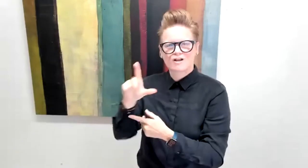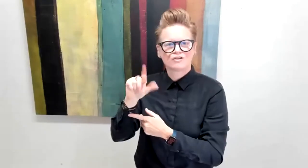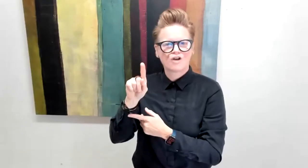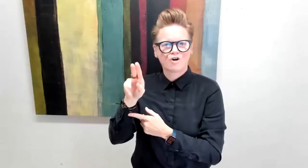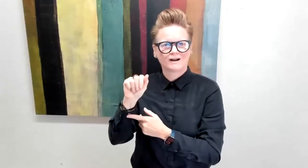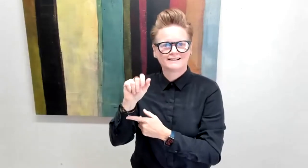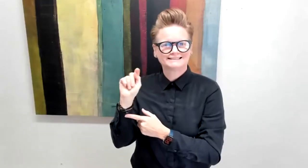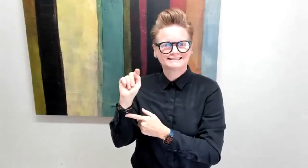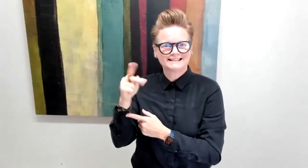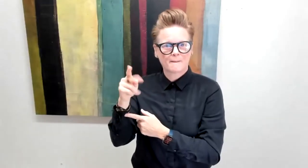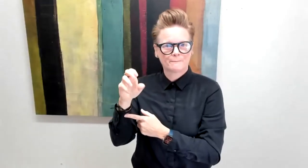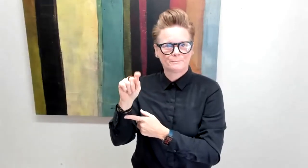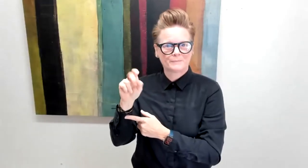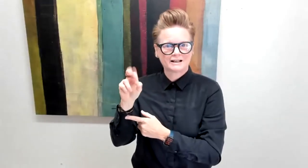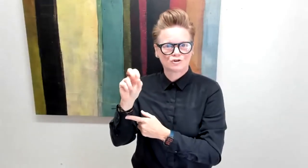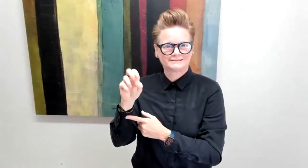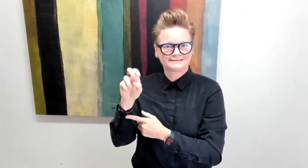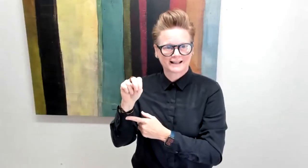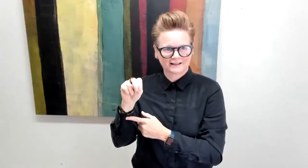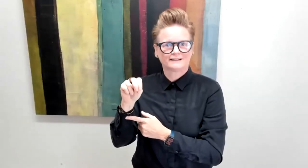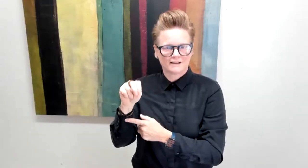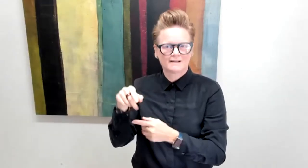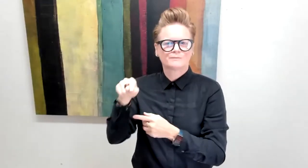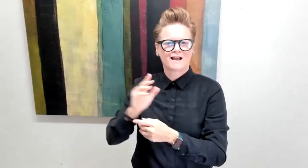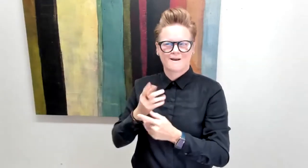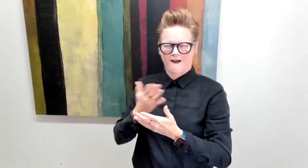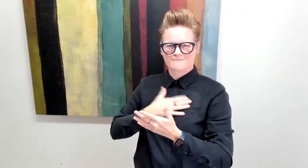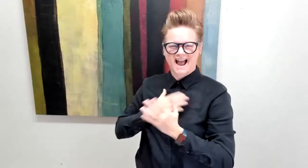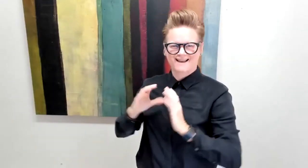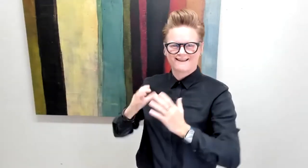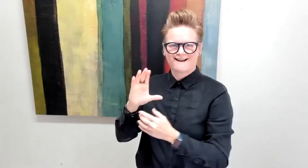Now, the second part of this, Laura T. Peterson,